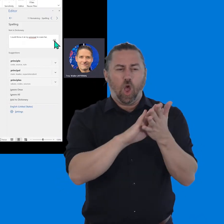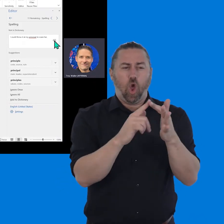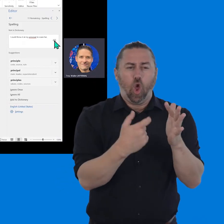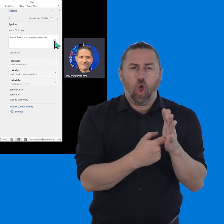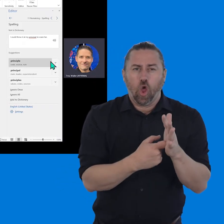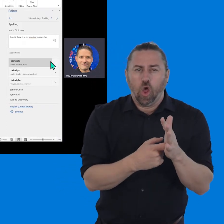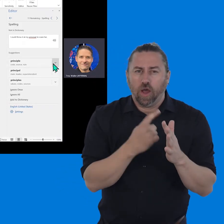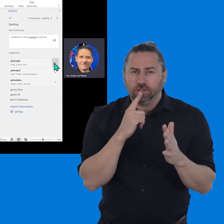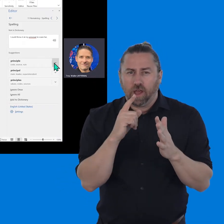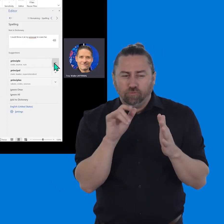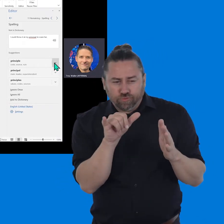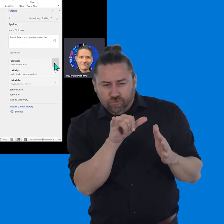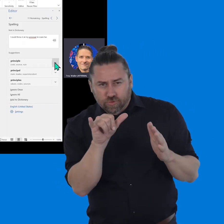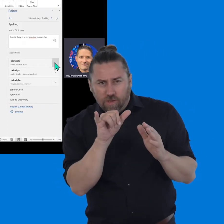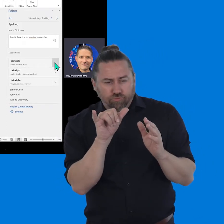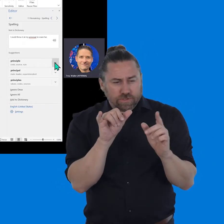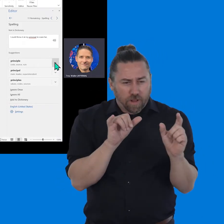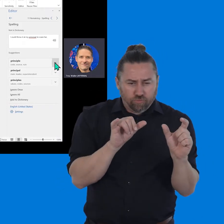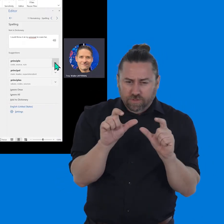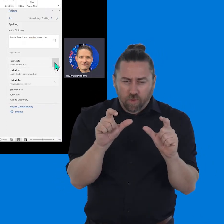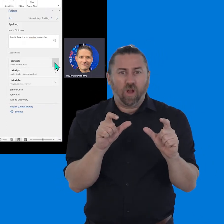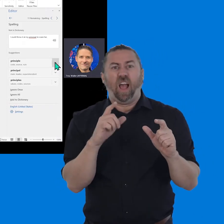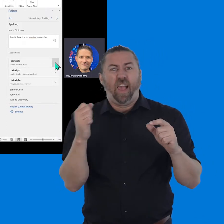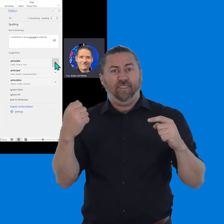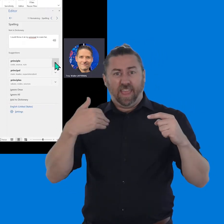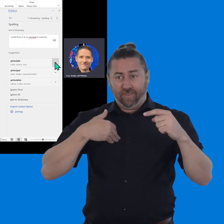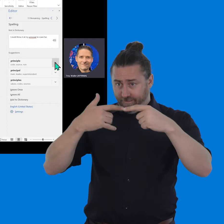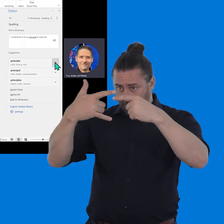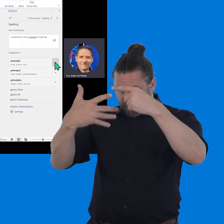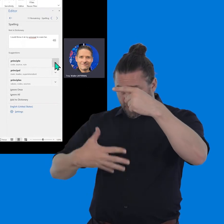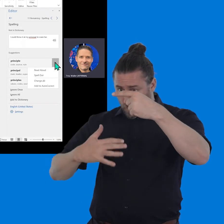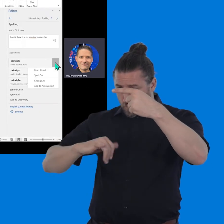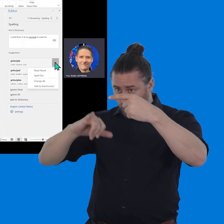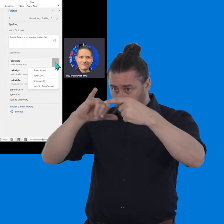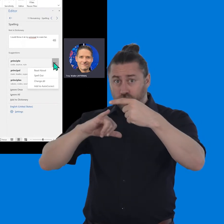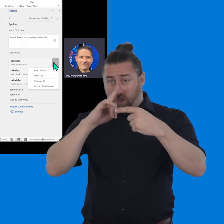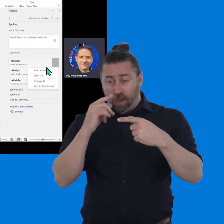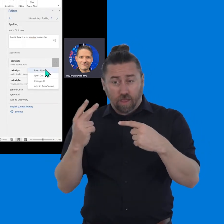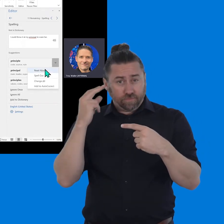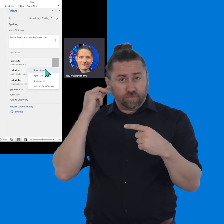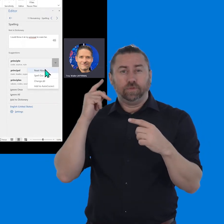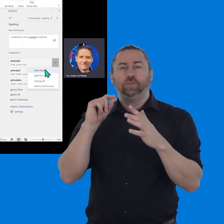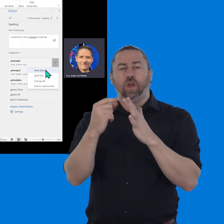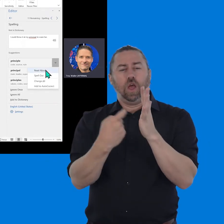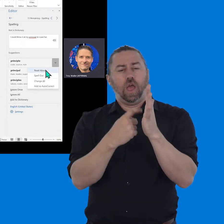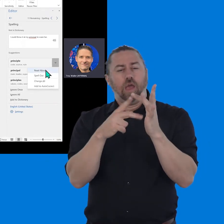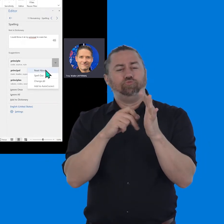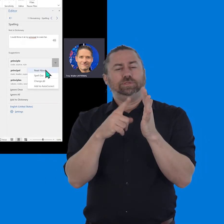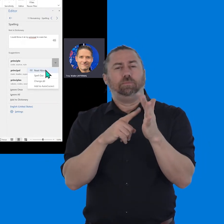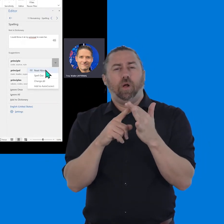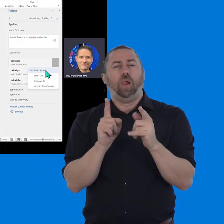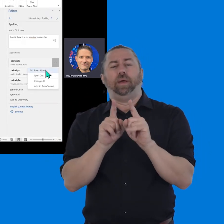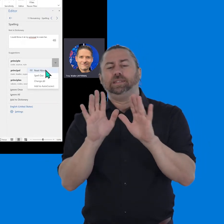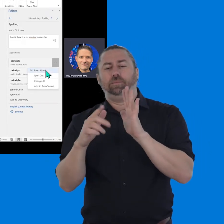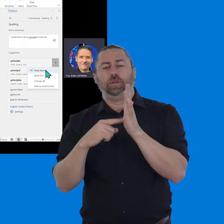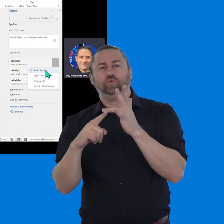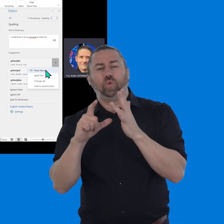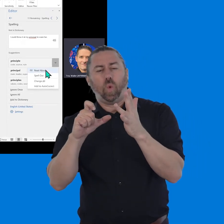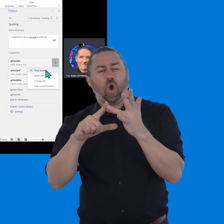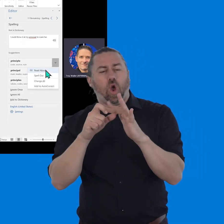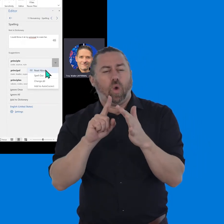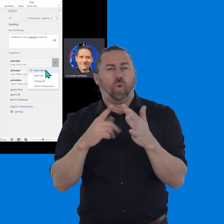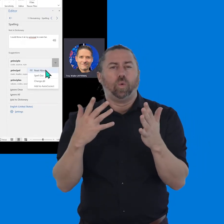scare her. And here again are all my suggestions with the synonyms able to be read aloud.